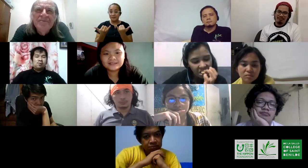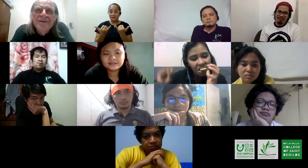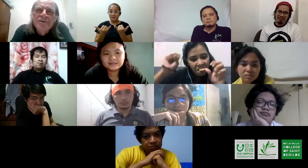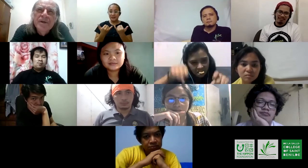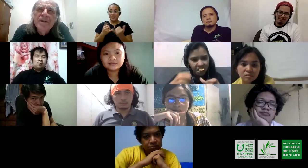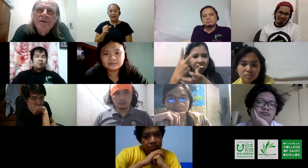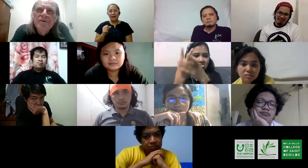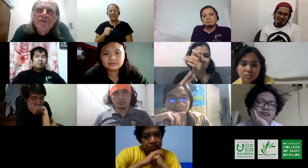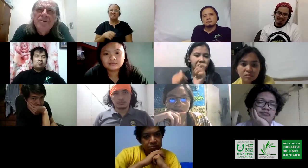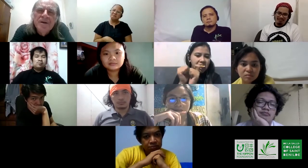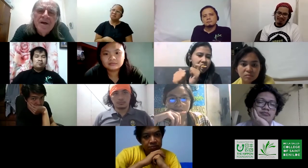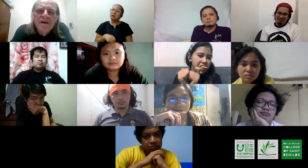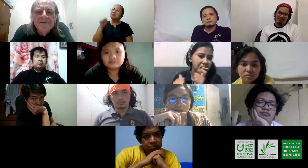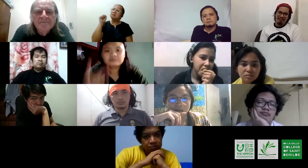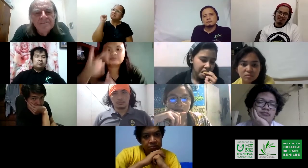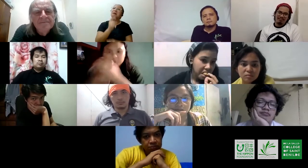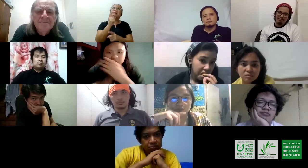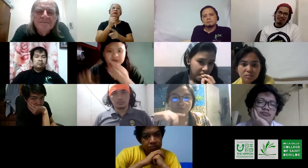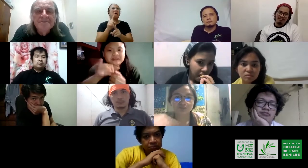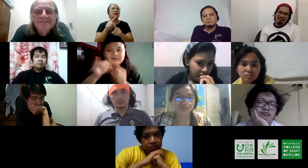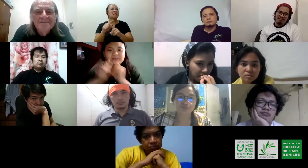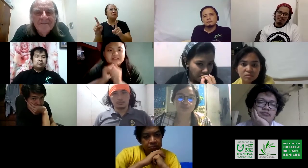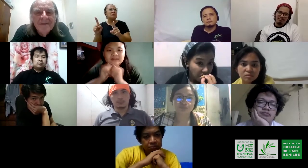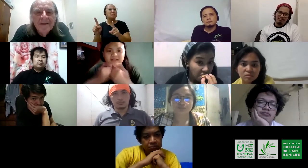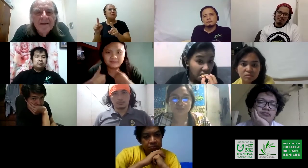is different. Do we include it or not?